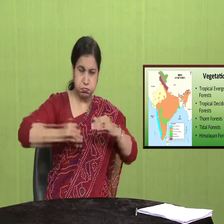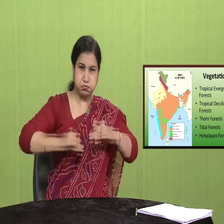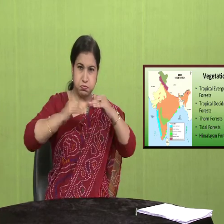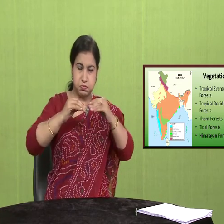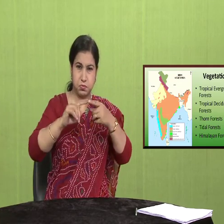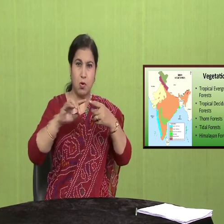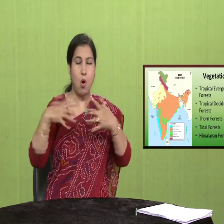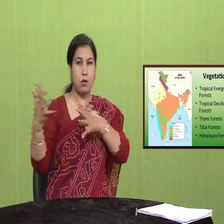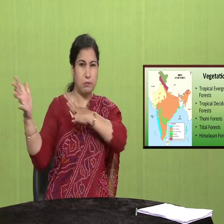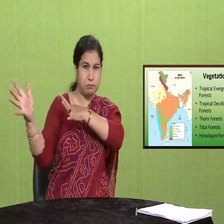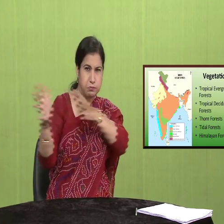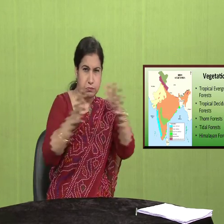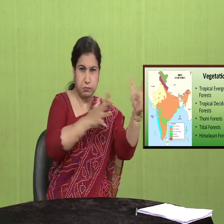of underground water